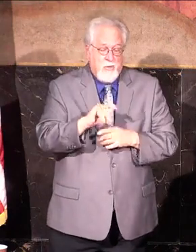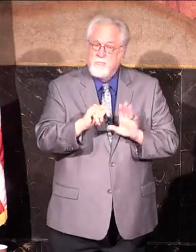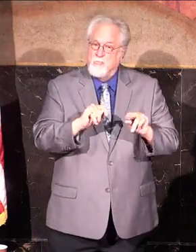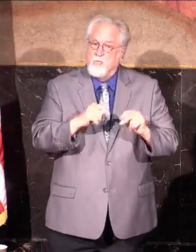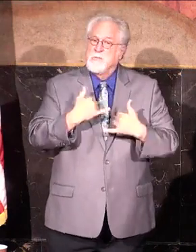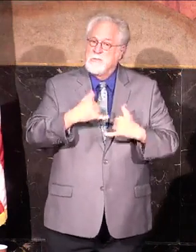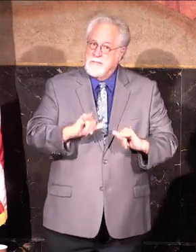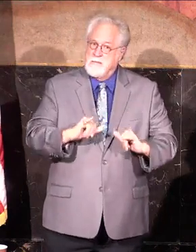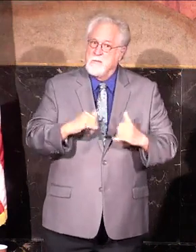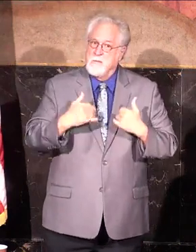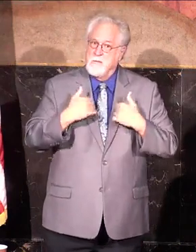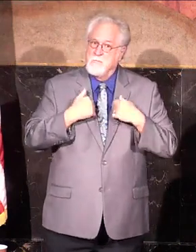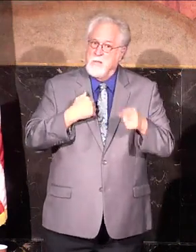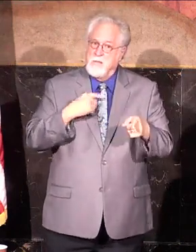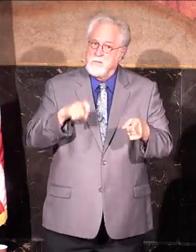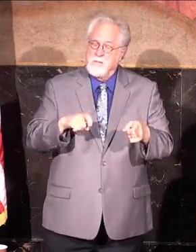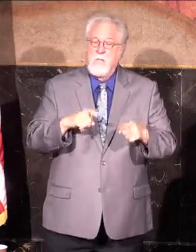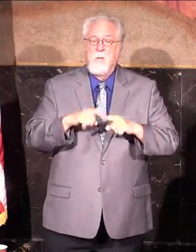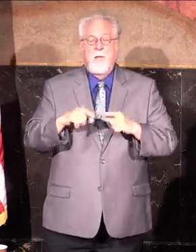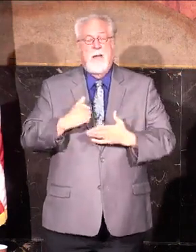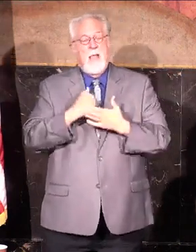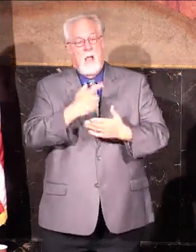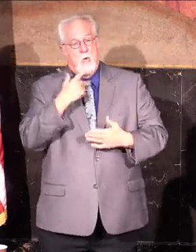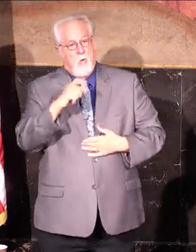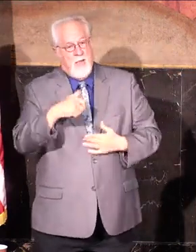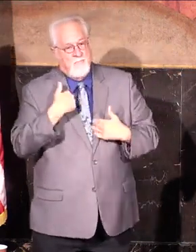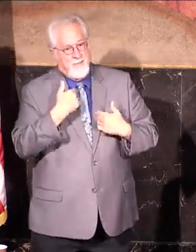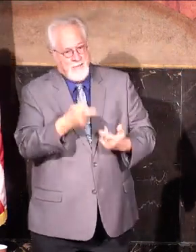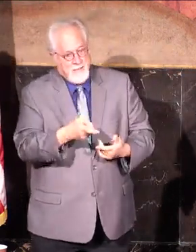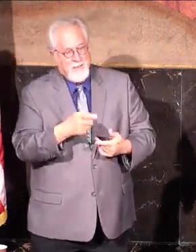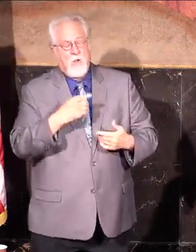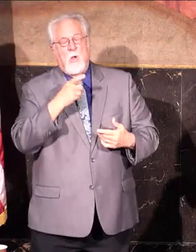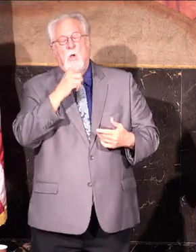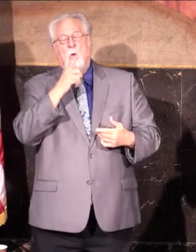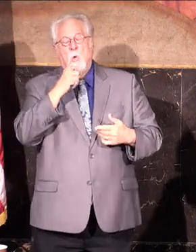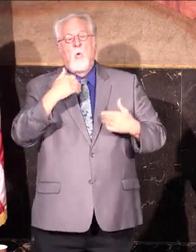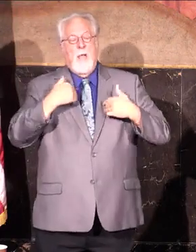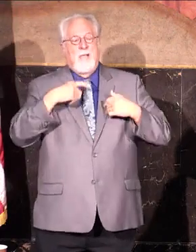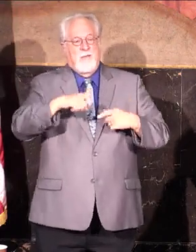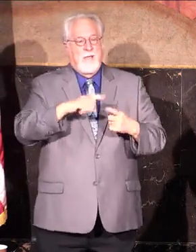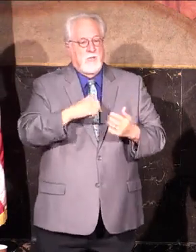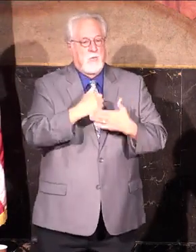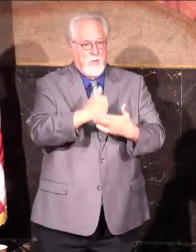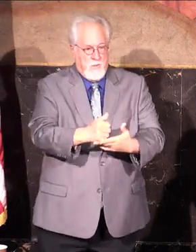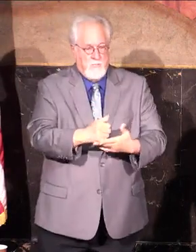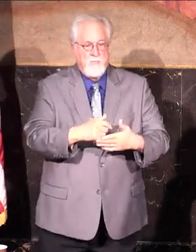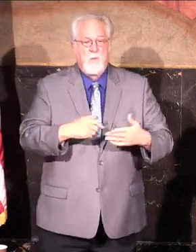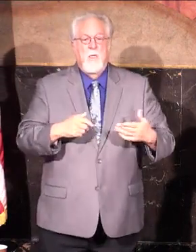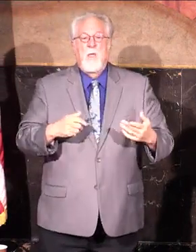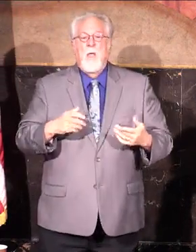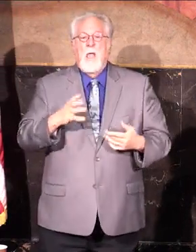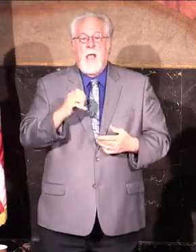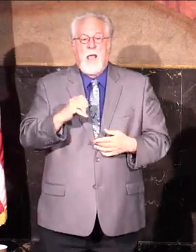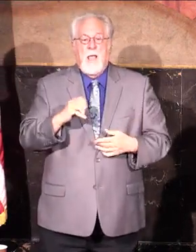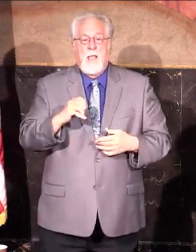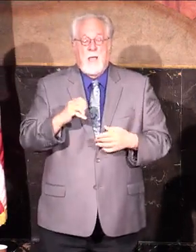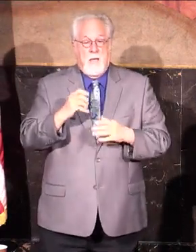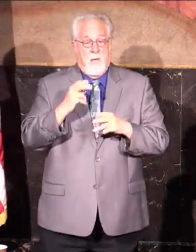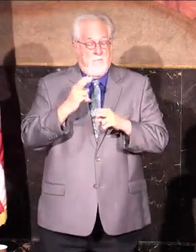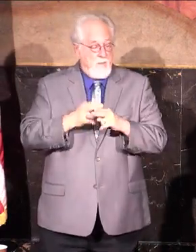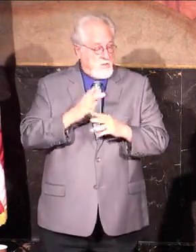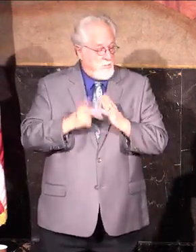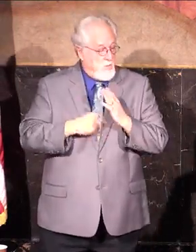This opportunity is to help those who have that need to meet that burden. And the last thing I want to make sure that we mention about the